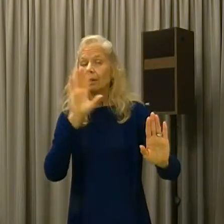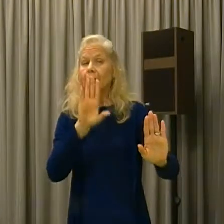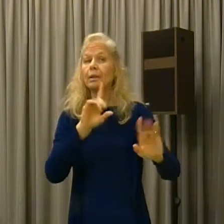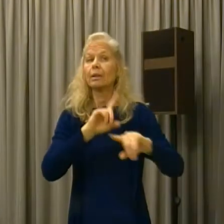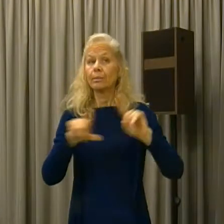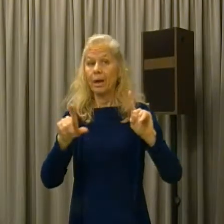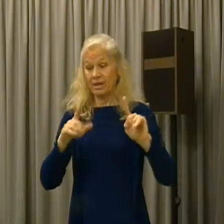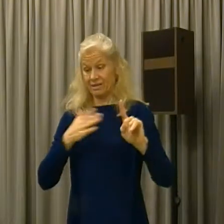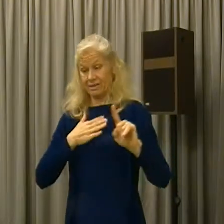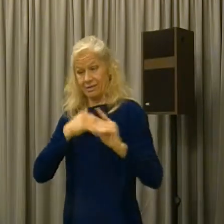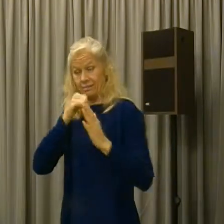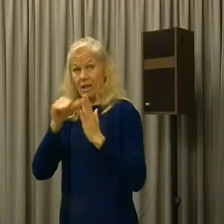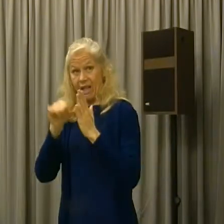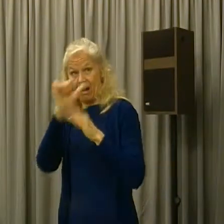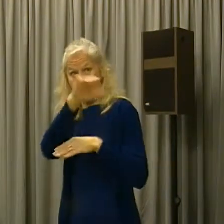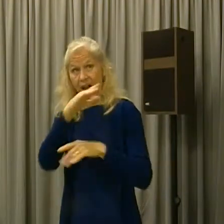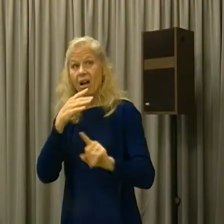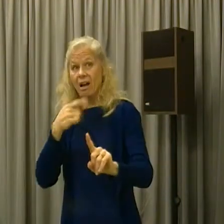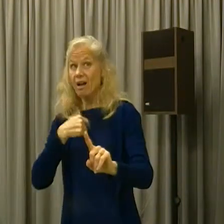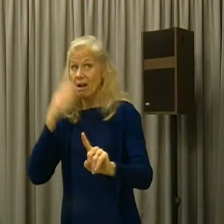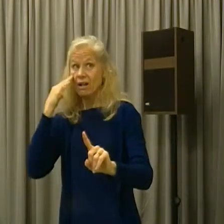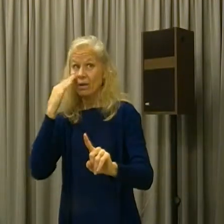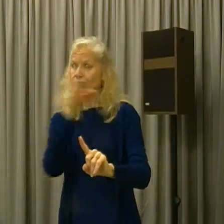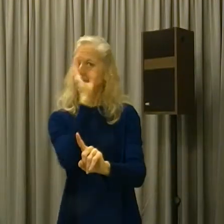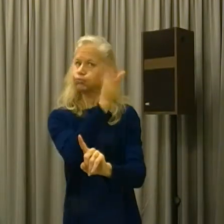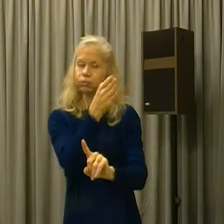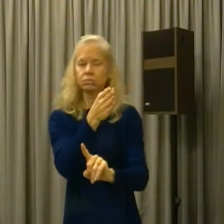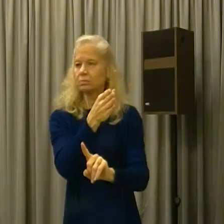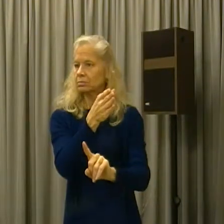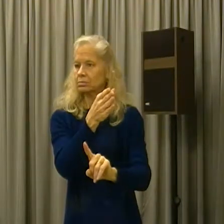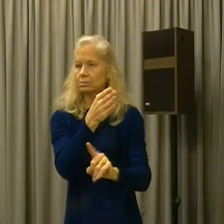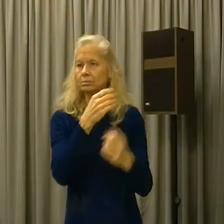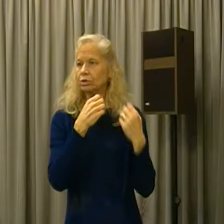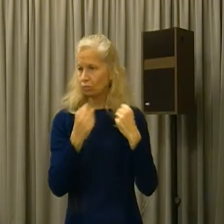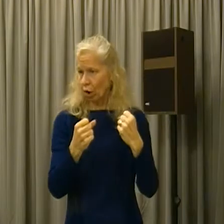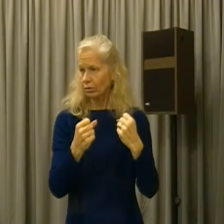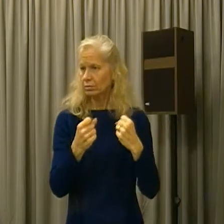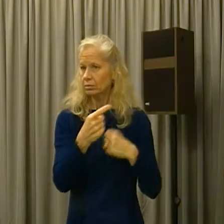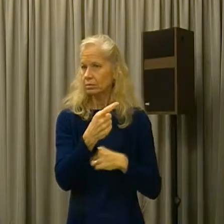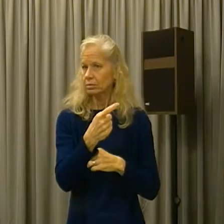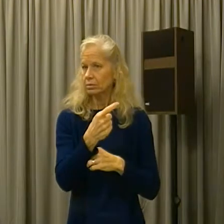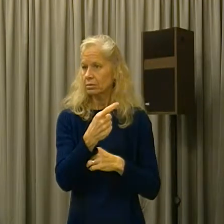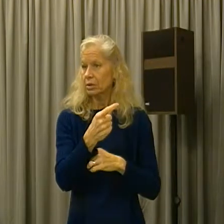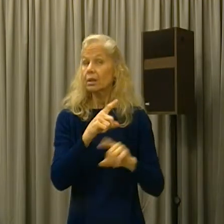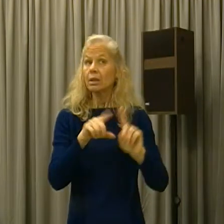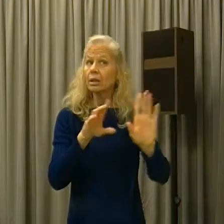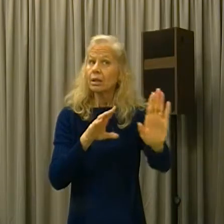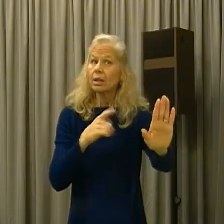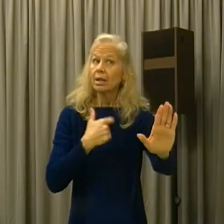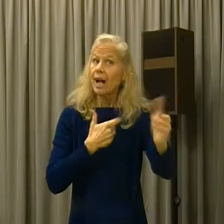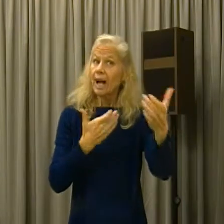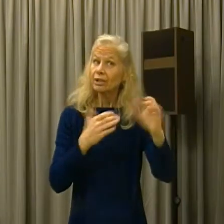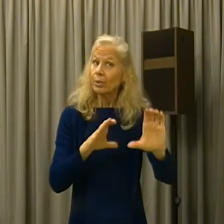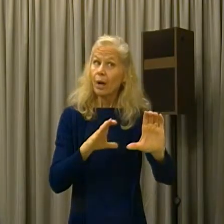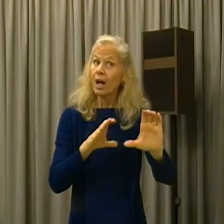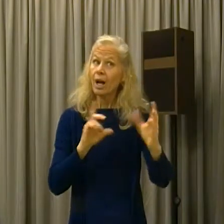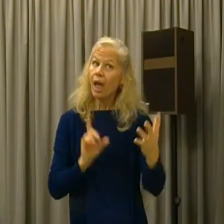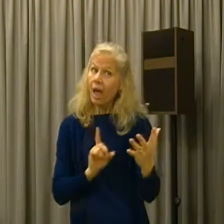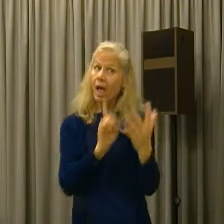Well, you say, well, what might he have done? Well, he would see that those who need to be put out of the church would be put out of the church. He